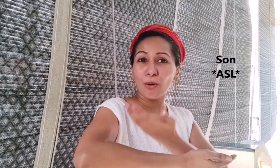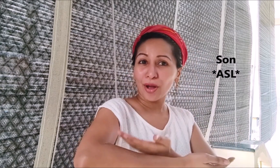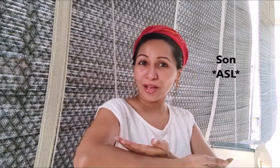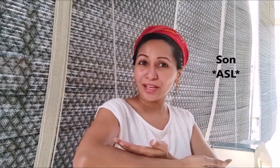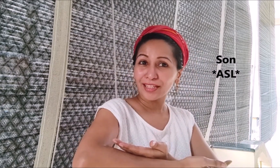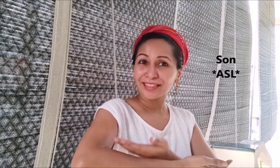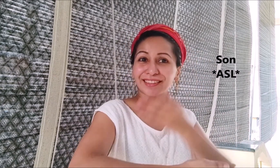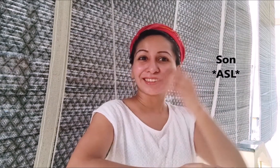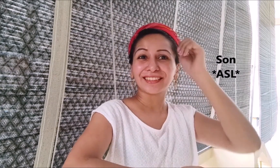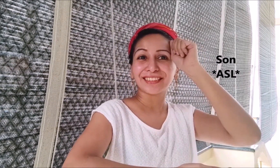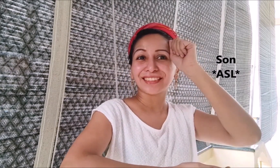or son.